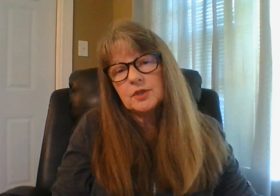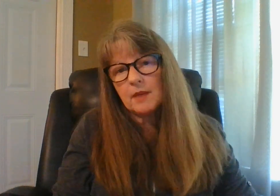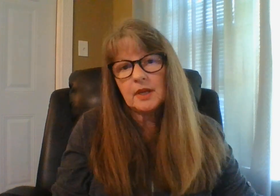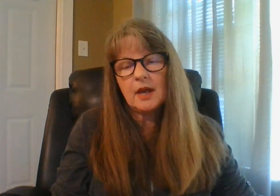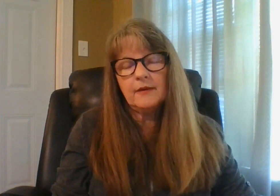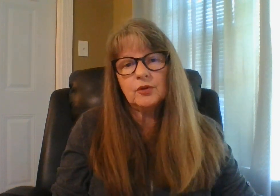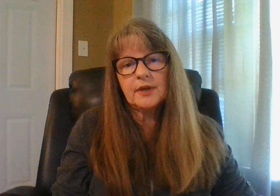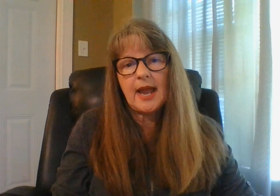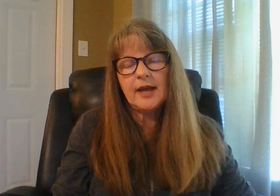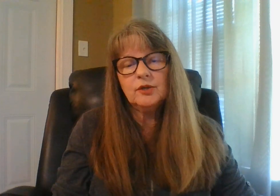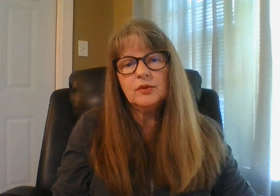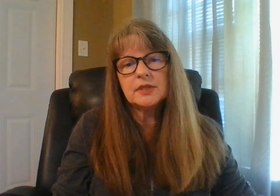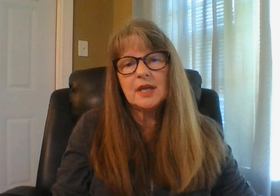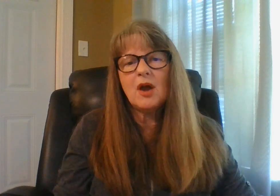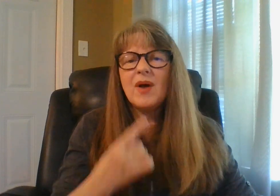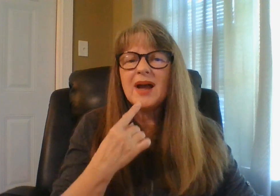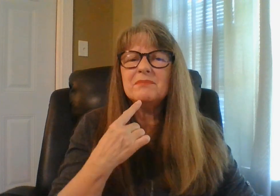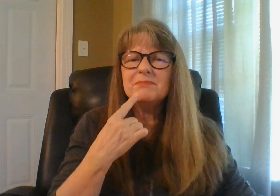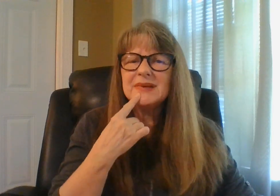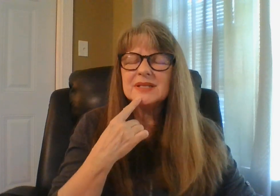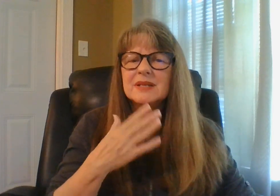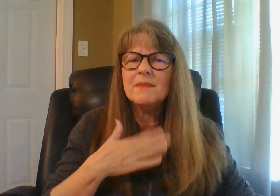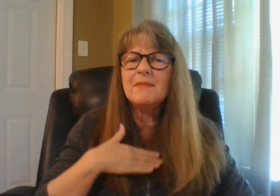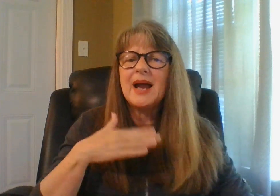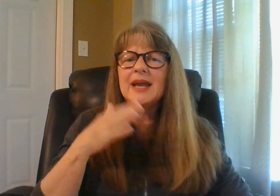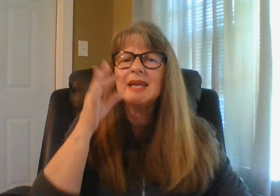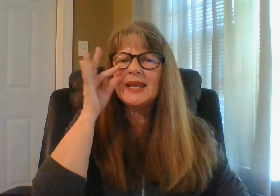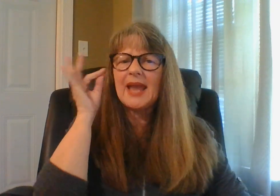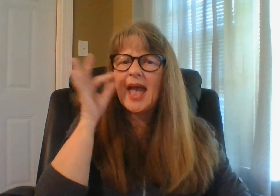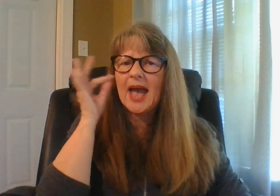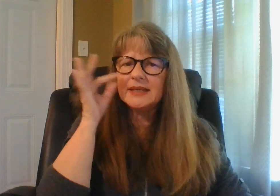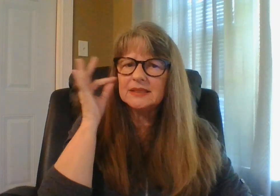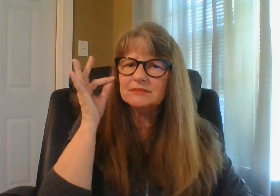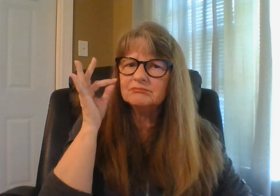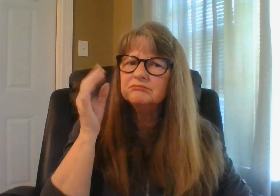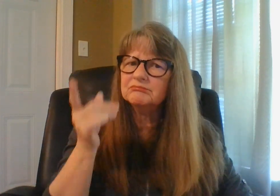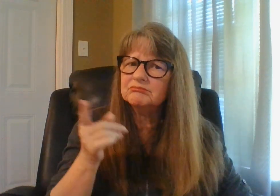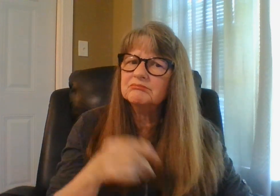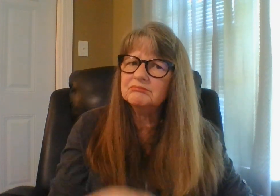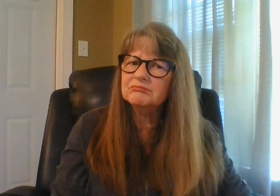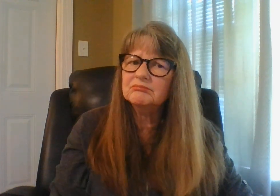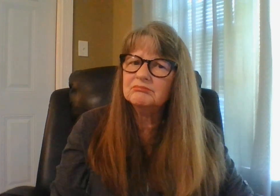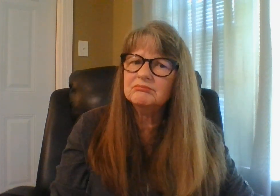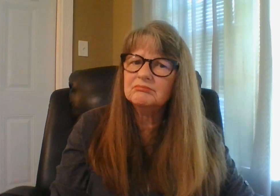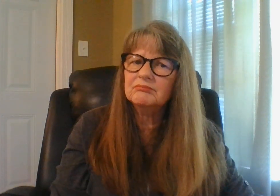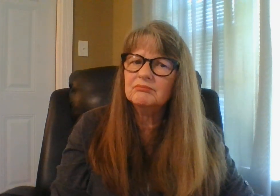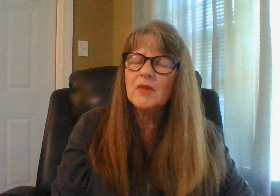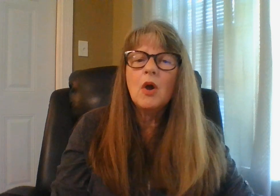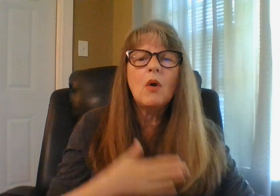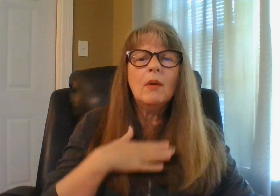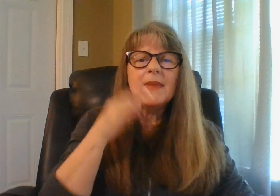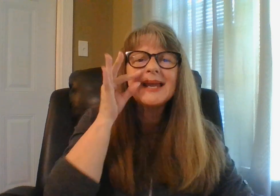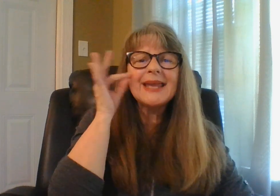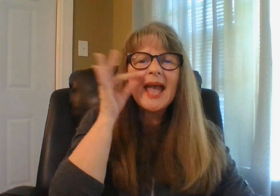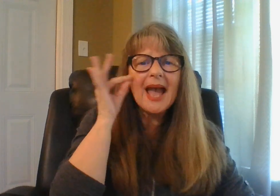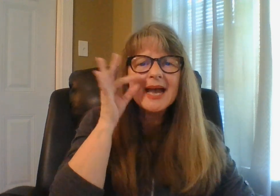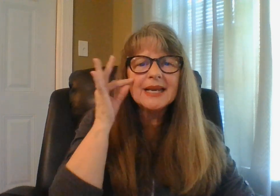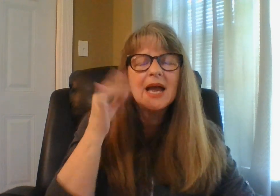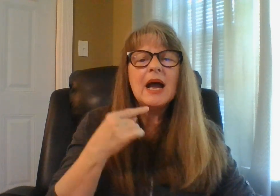topic of your cat, you could say, oh, I miss my cat. Or my cat,